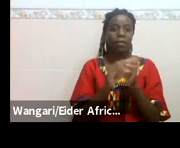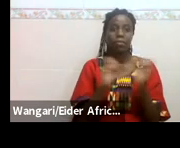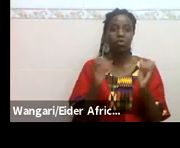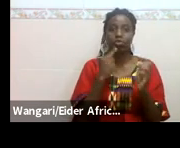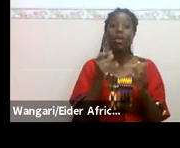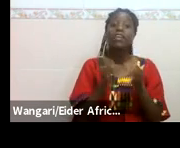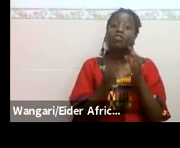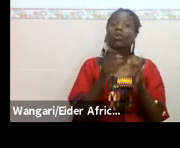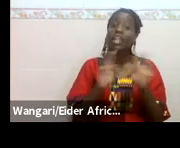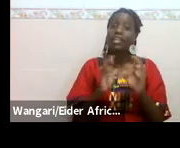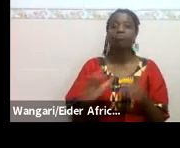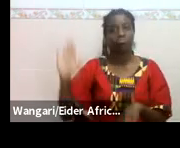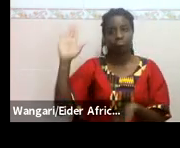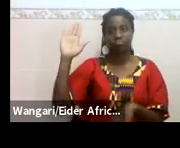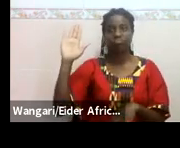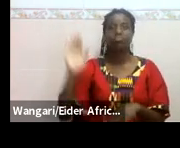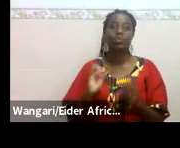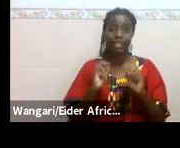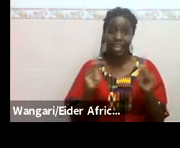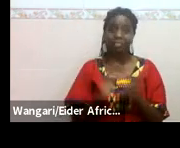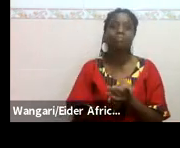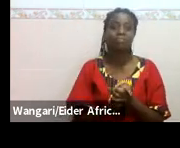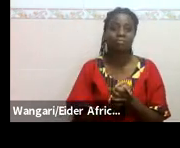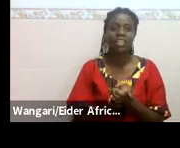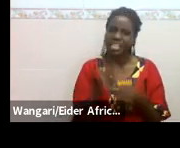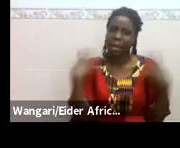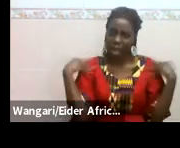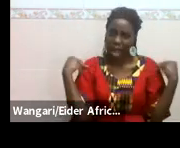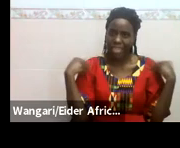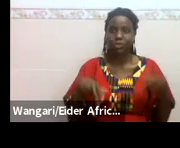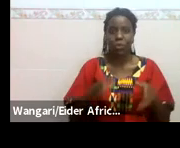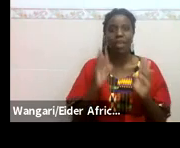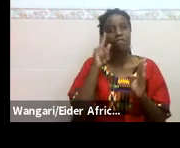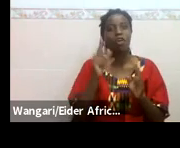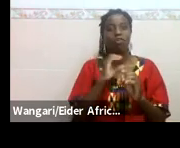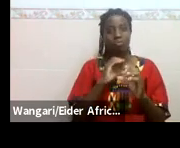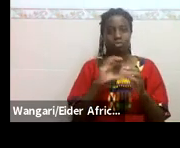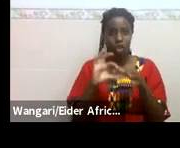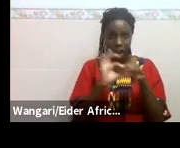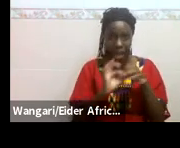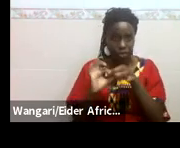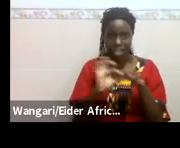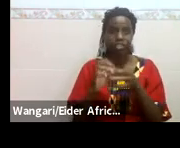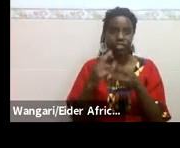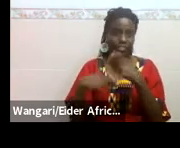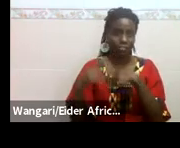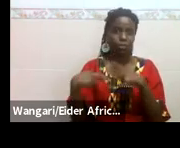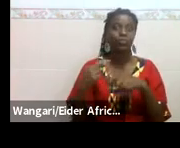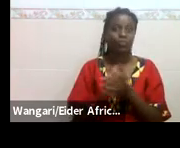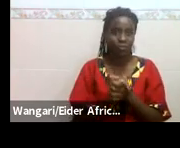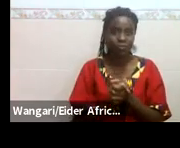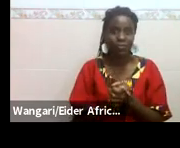thoughts. It's also part of the practice, so yeah, thanks. We have someone, please unmute.